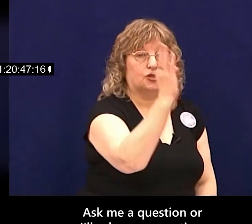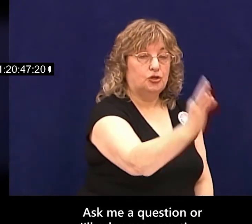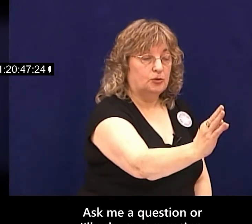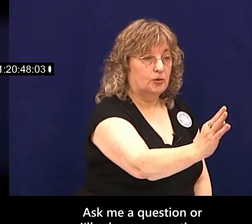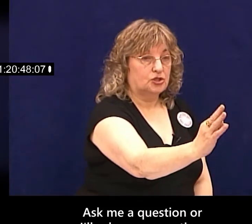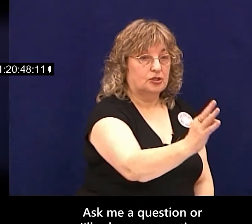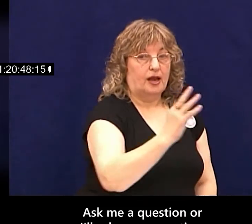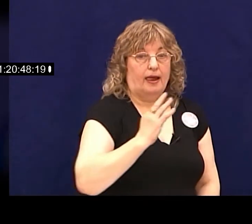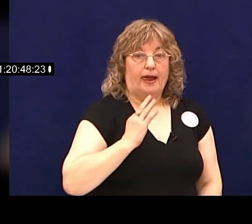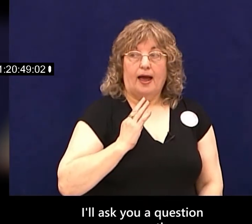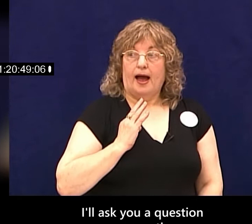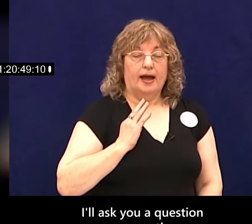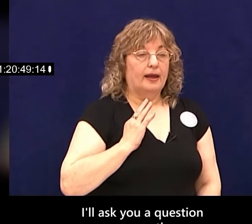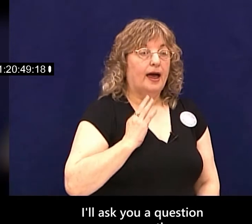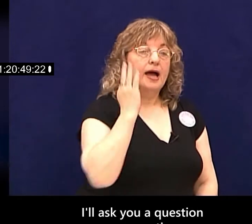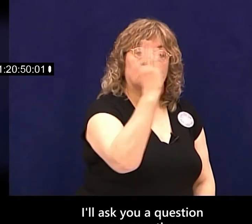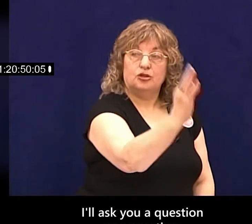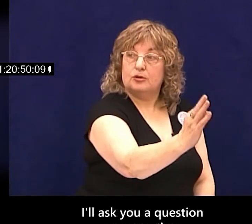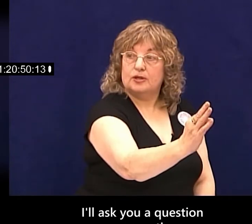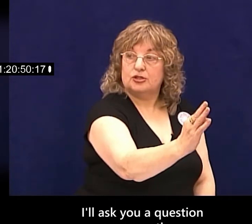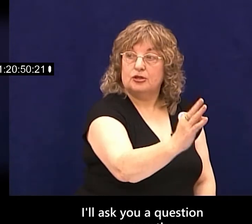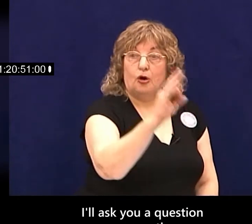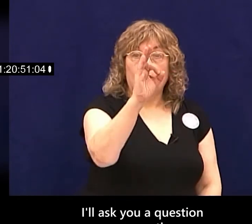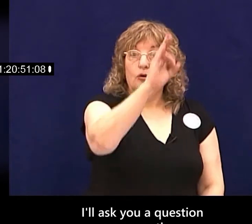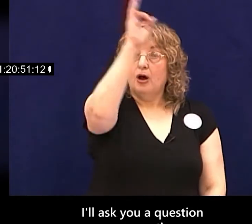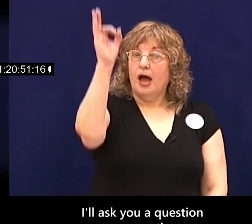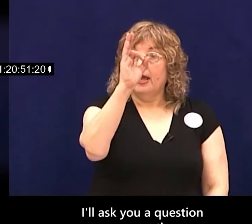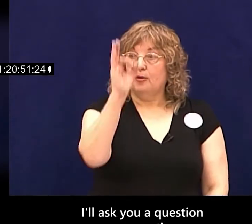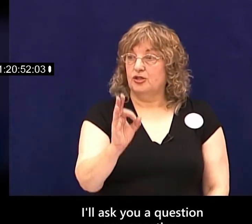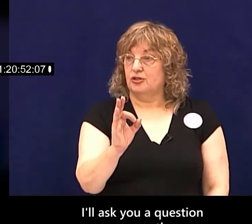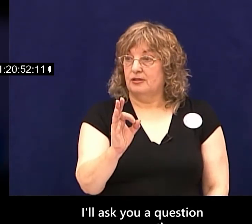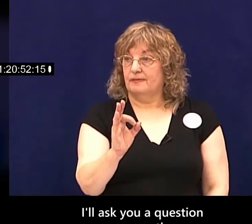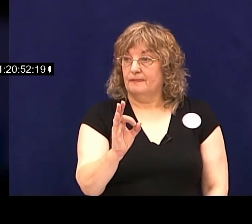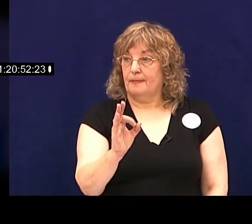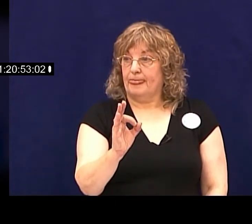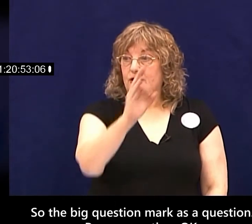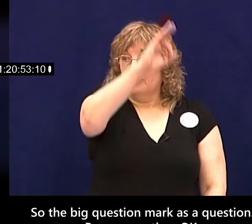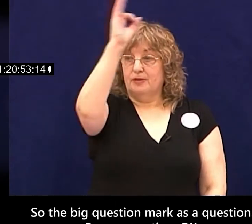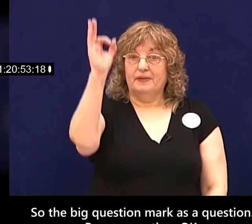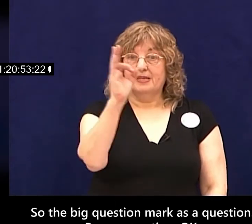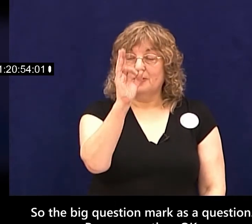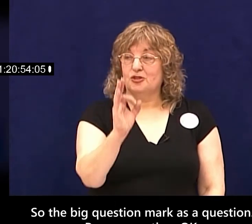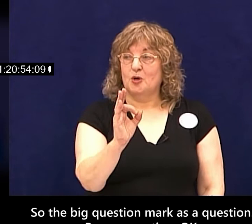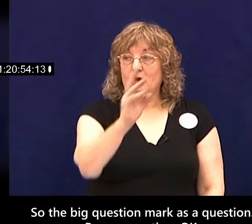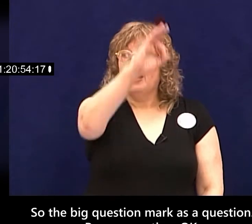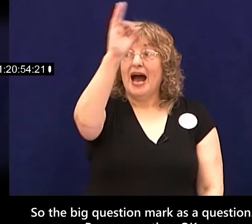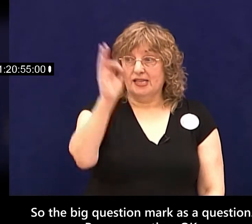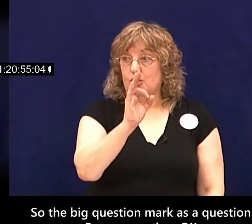you a question. I'll ask you a question. Or a question. So the big question mark as a